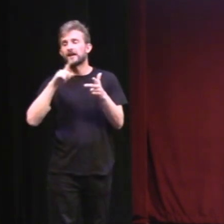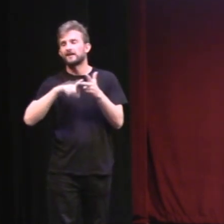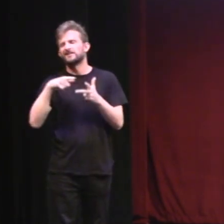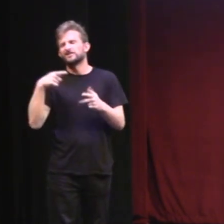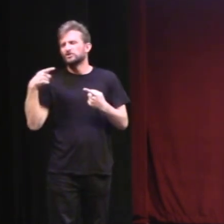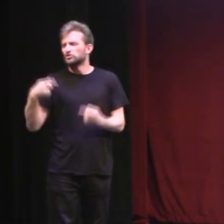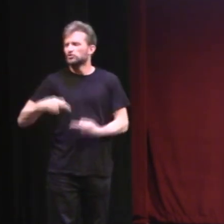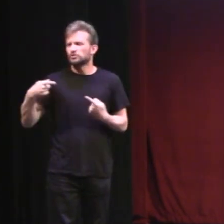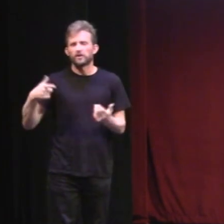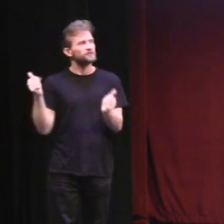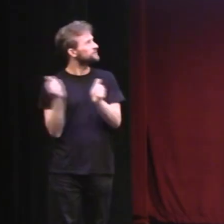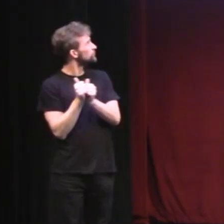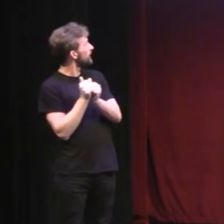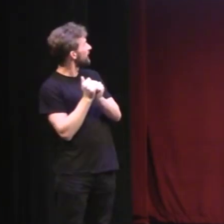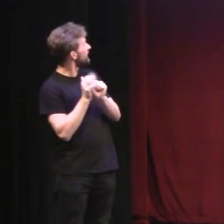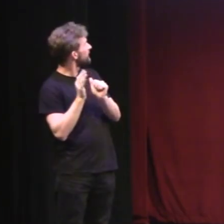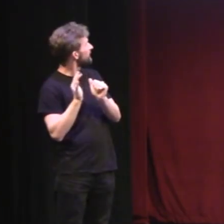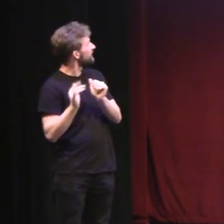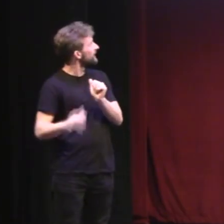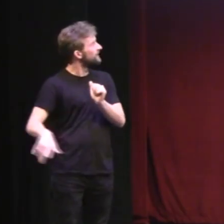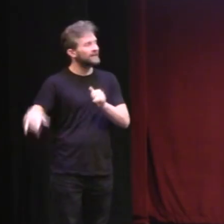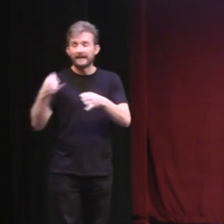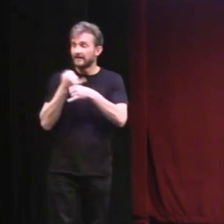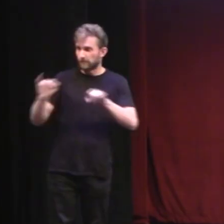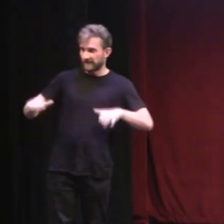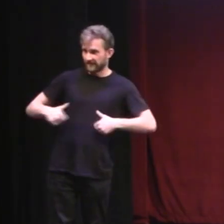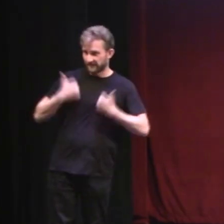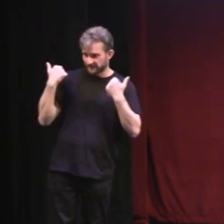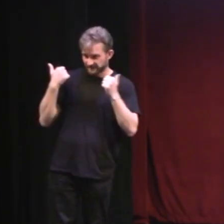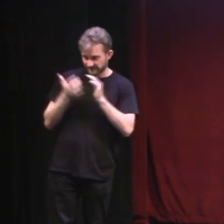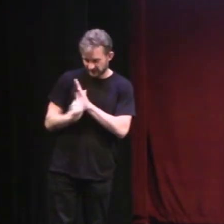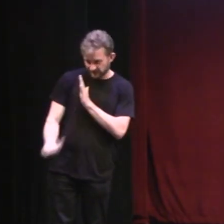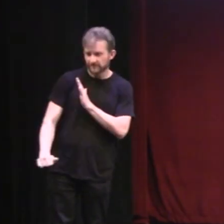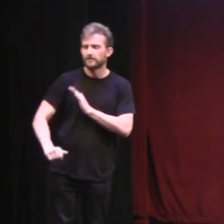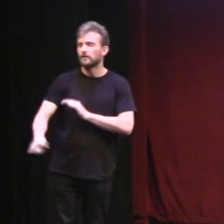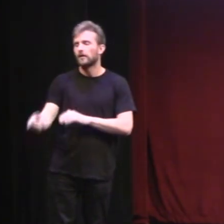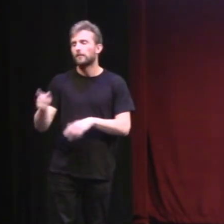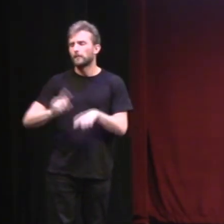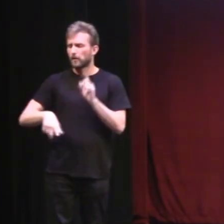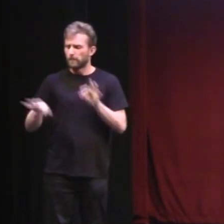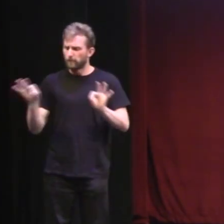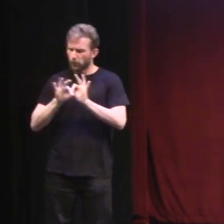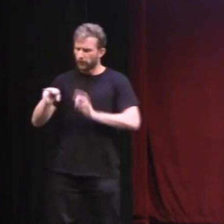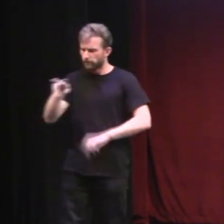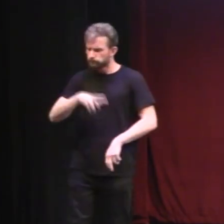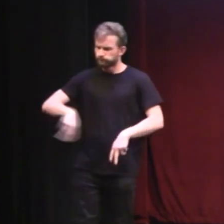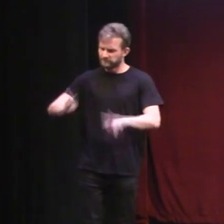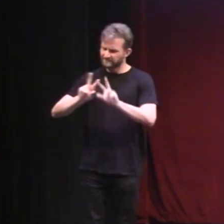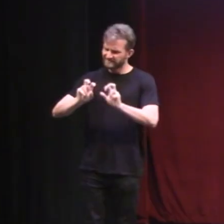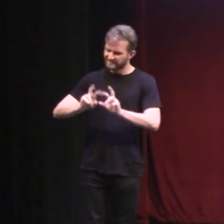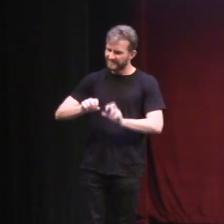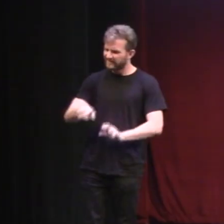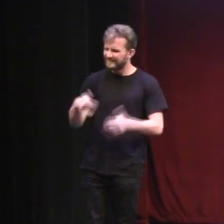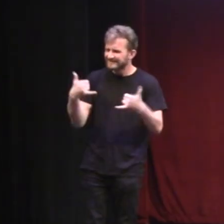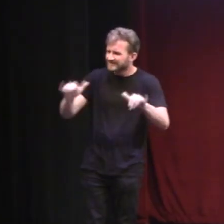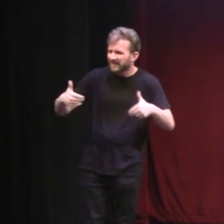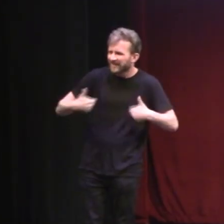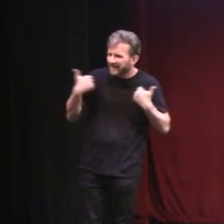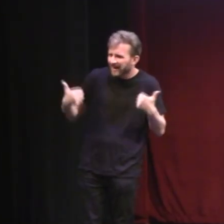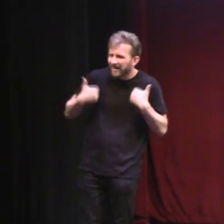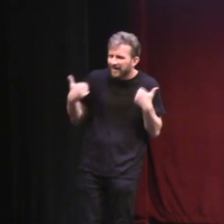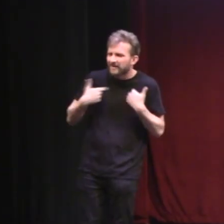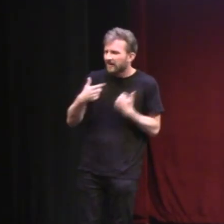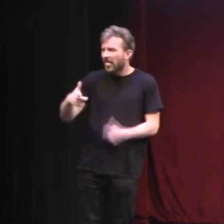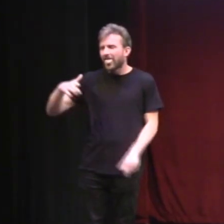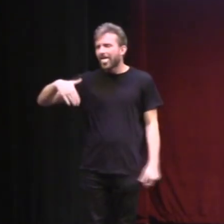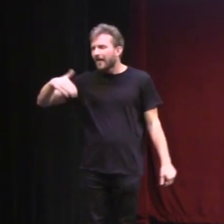Considering that he is a young adult, figuring out what he wants to do with his future, earning his degree, we know that he can